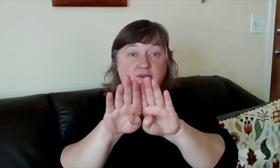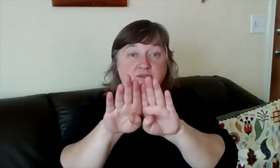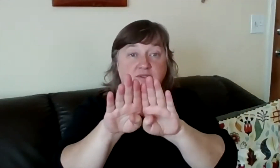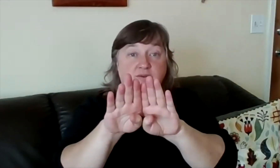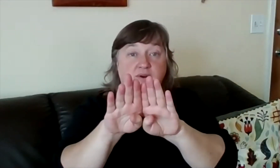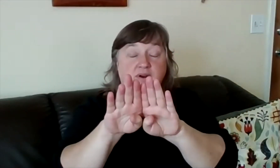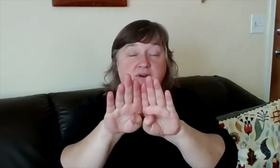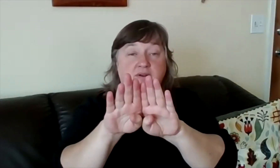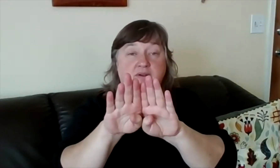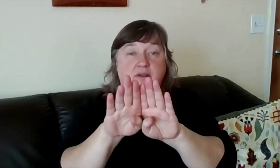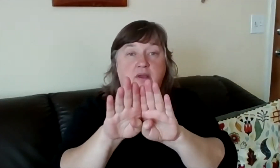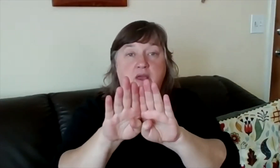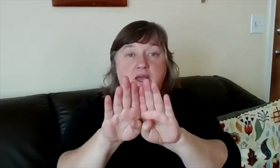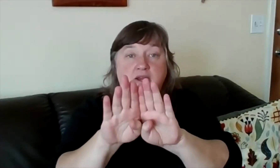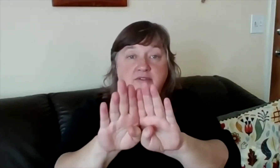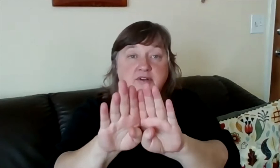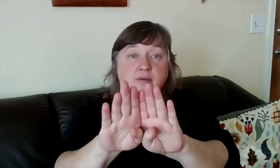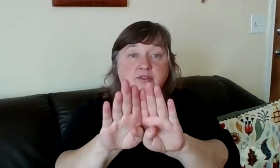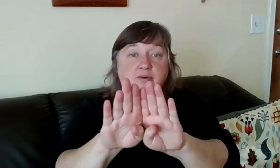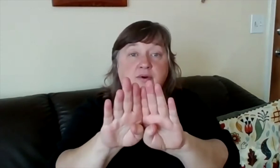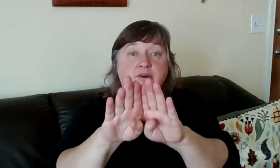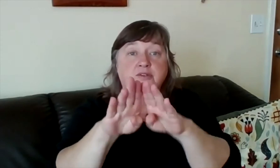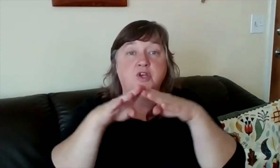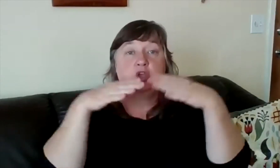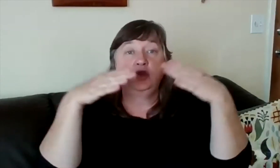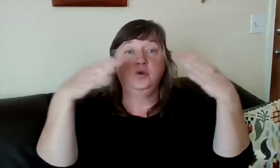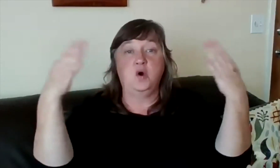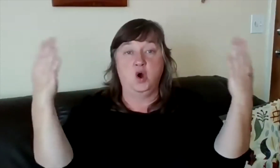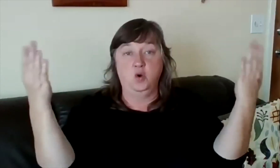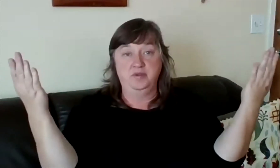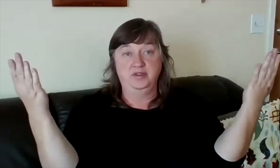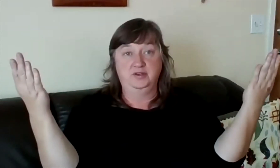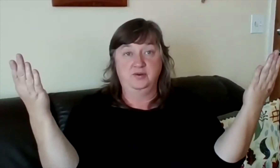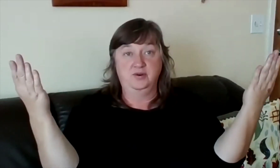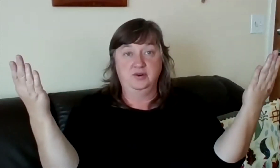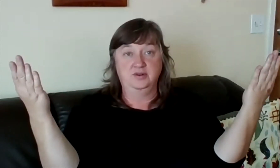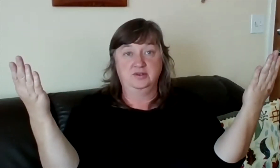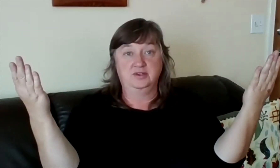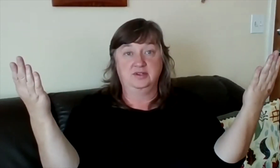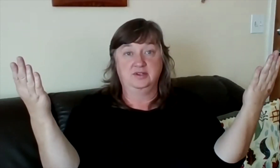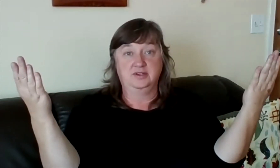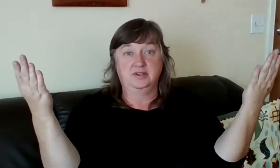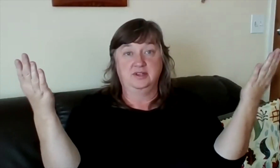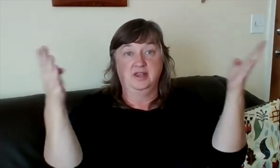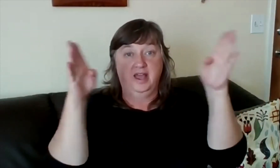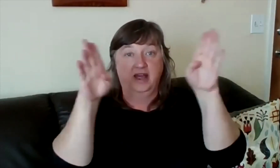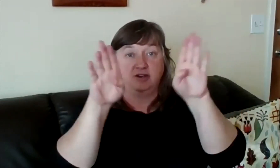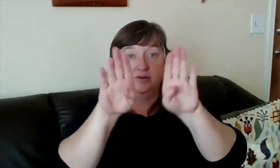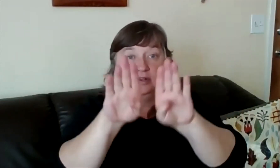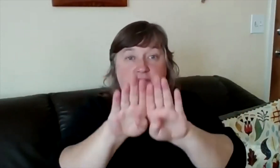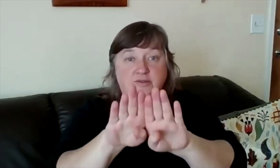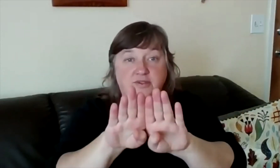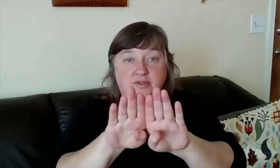the door. And if they're double doors, you open the doors and you close the